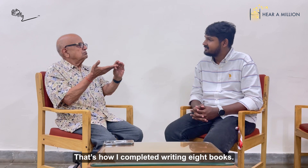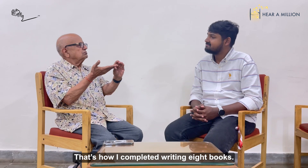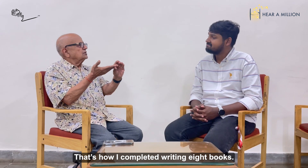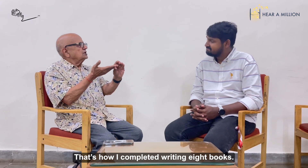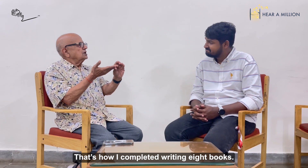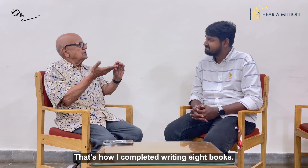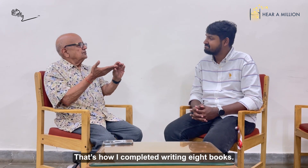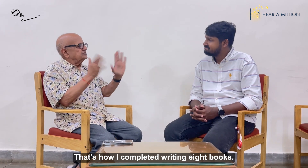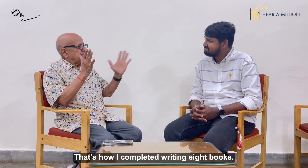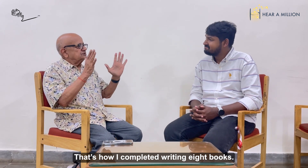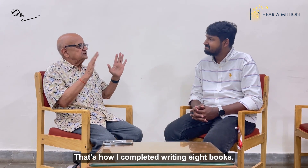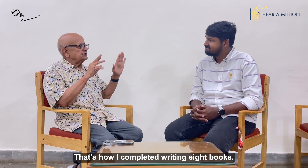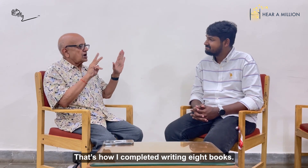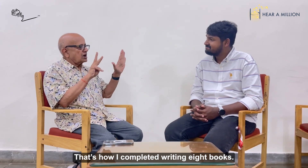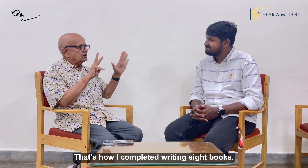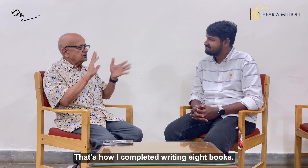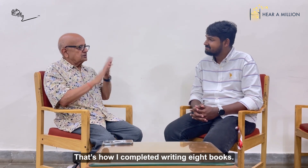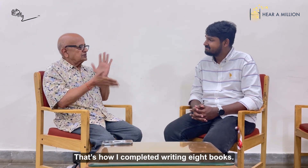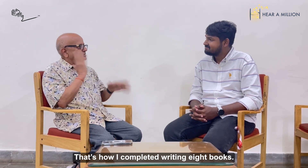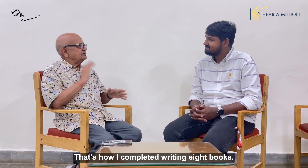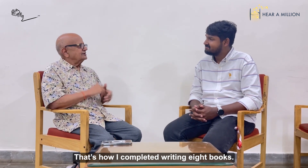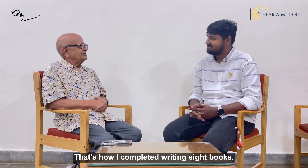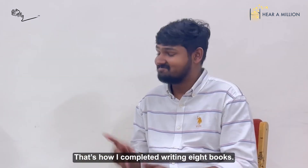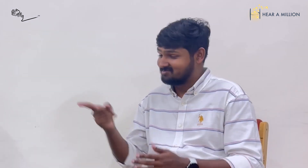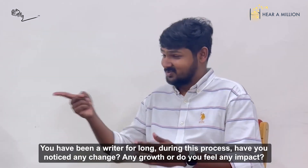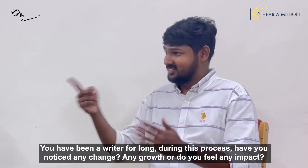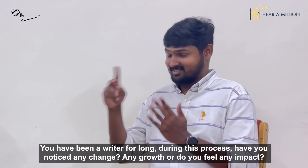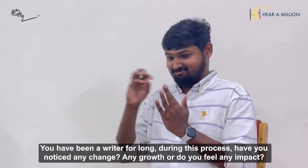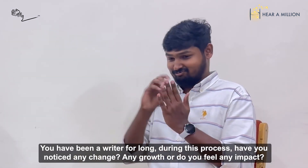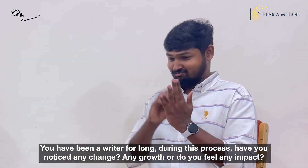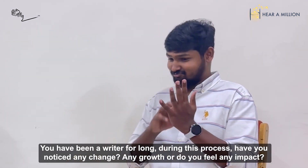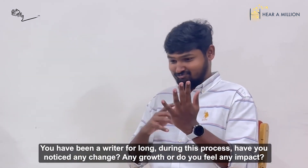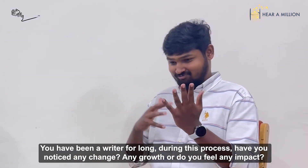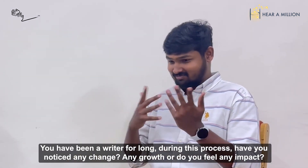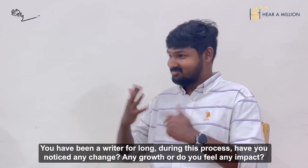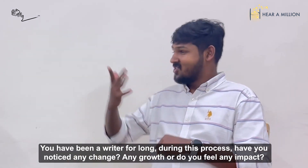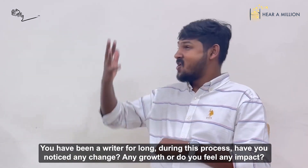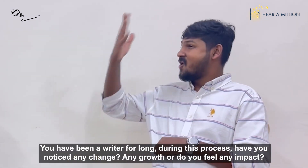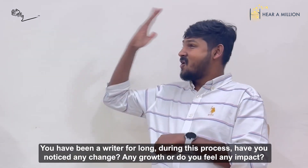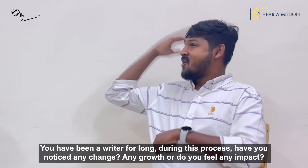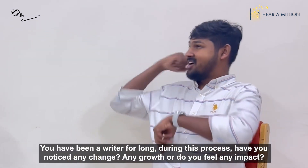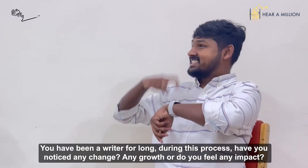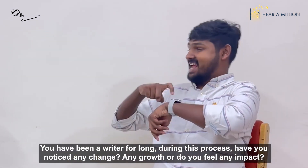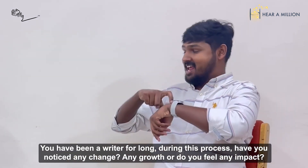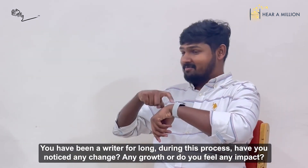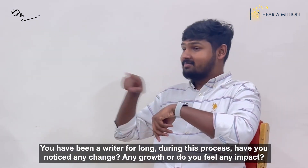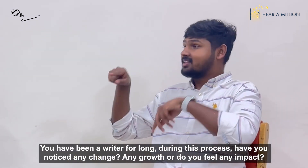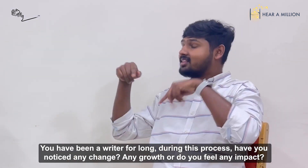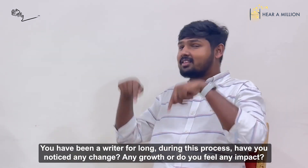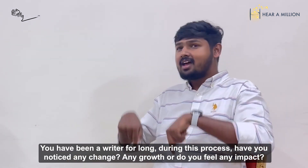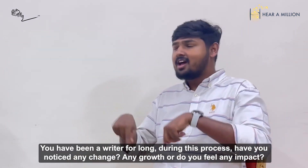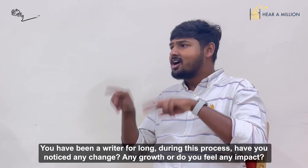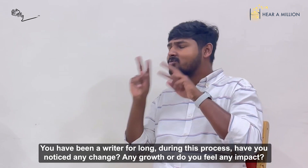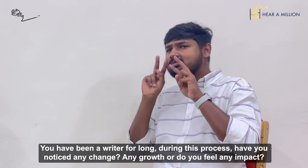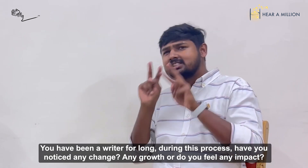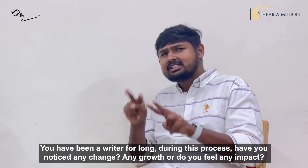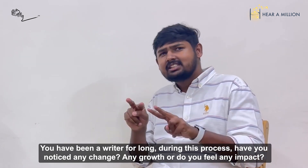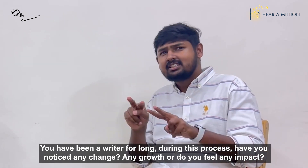That's how I completed writing 8 books. You have been a writer for long. During this process, have you noticed any change,